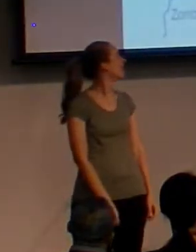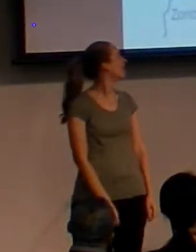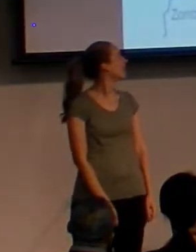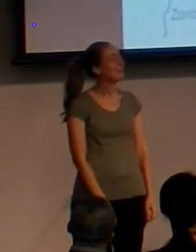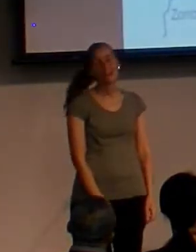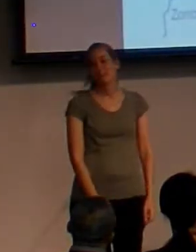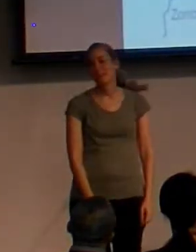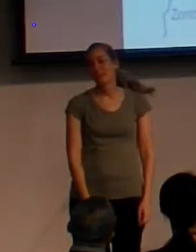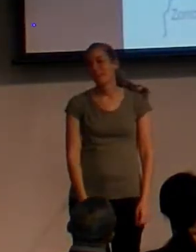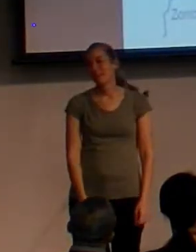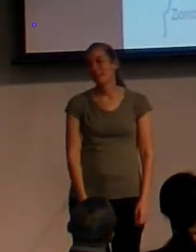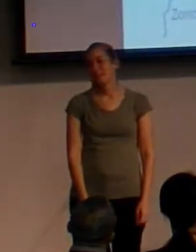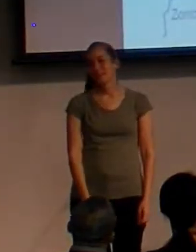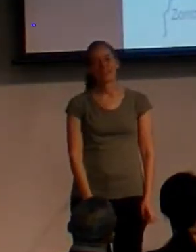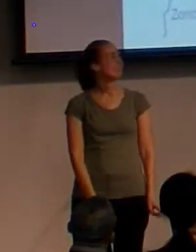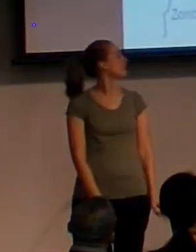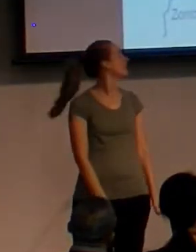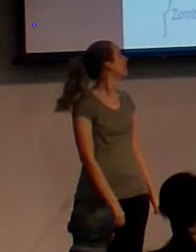Hollaback is the